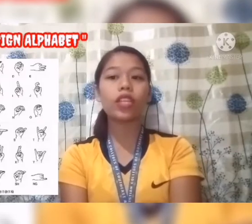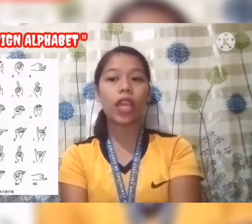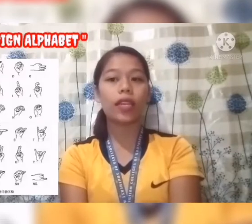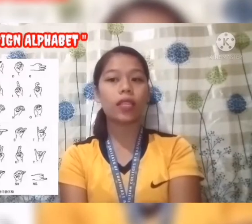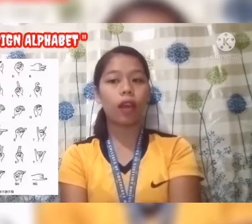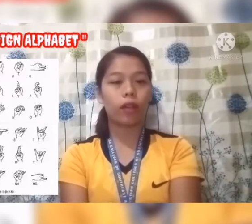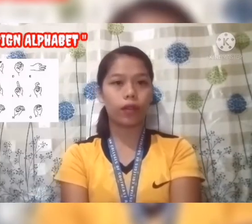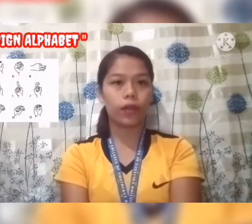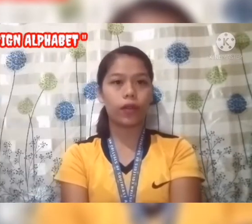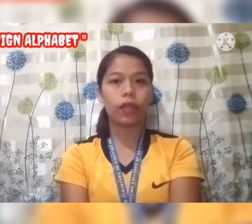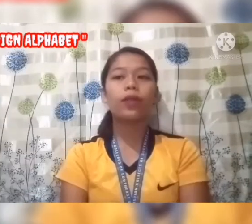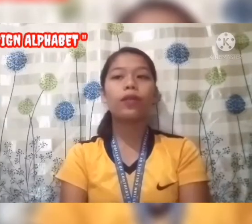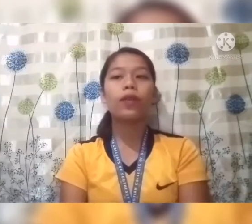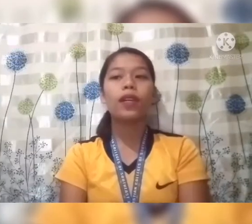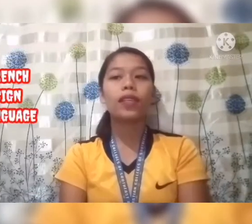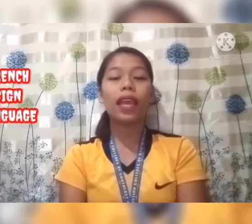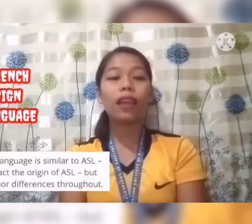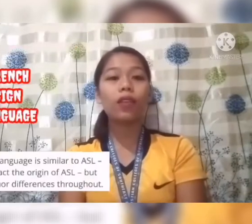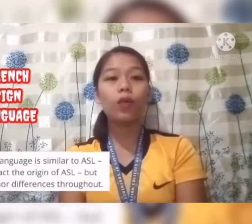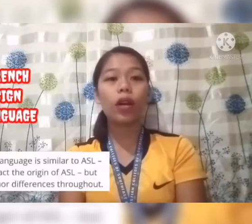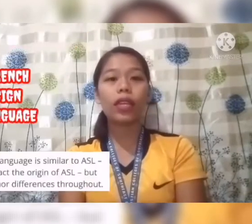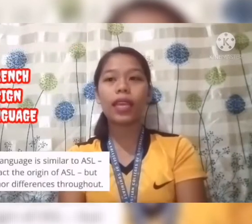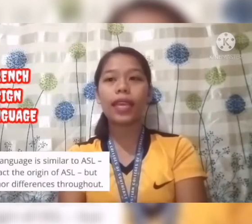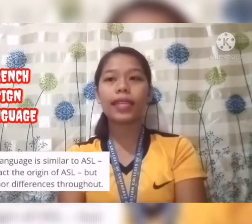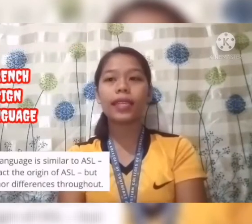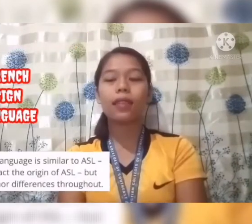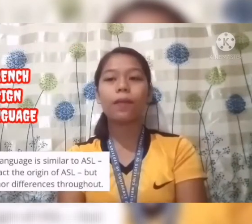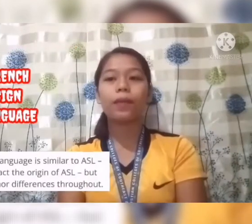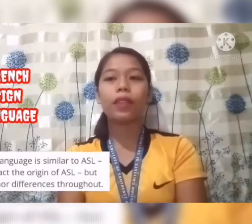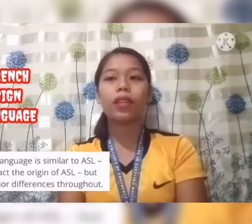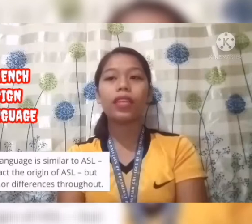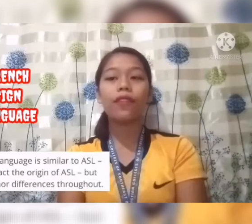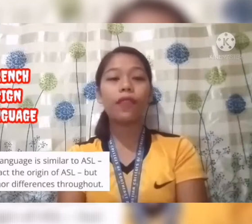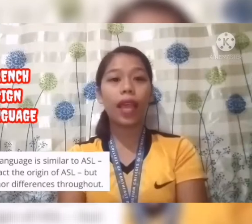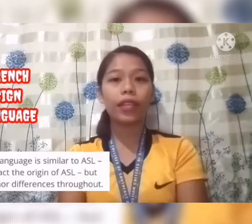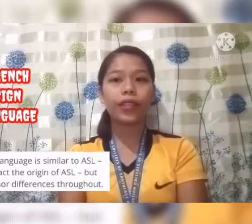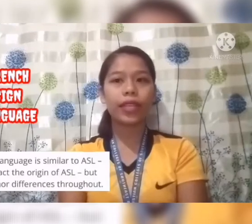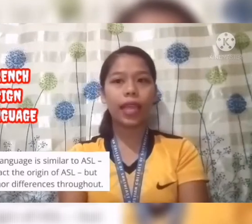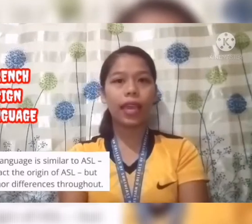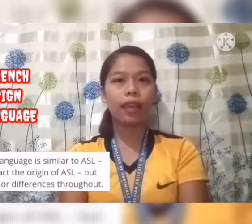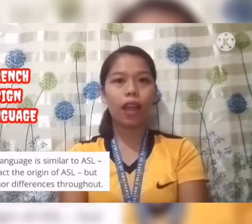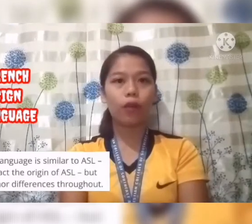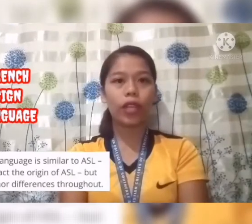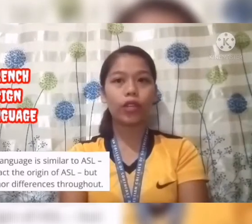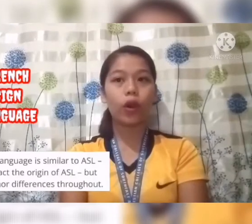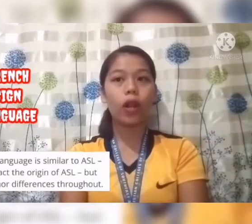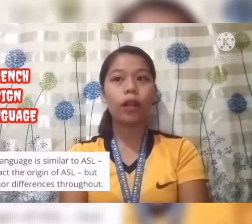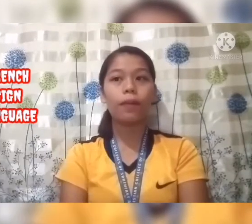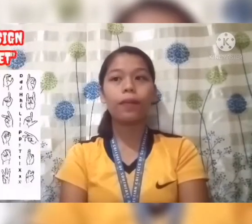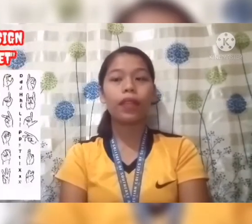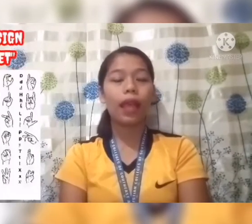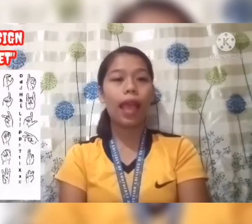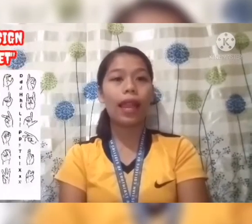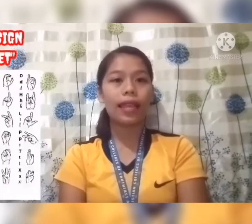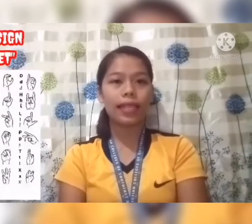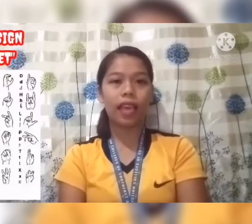Chinese characters. Second one is the French Sign Language or LSF.